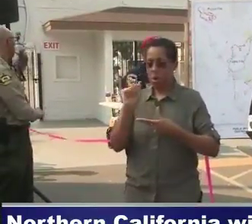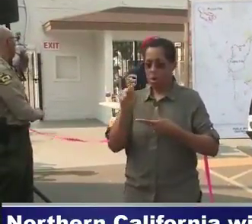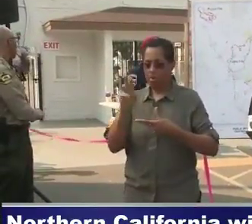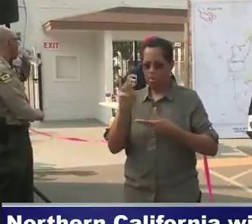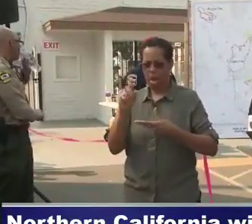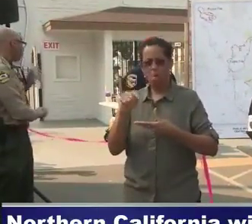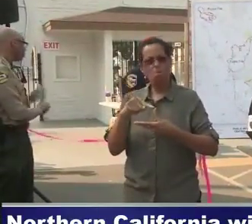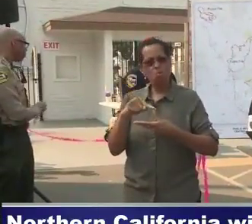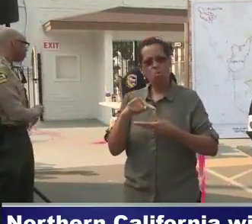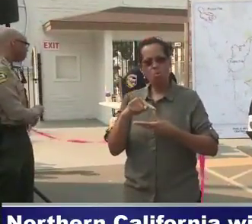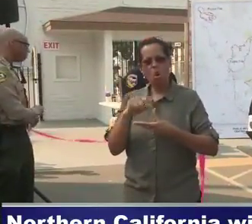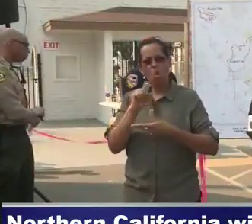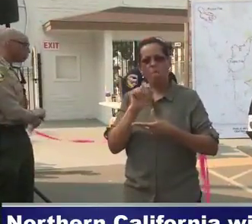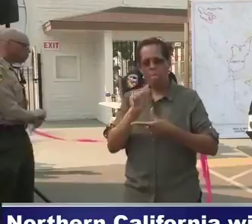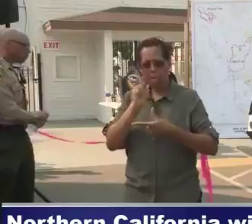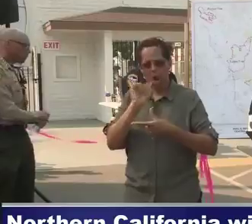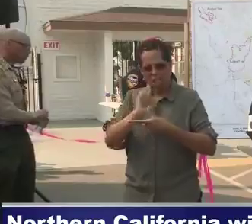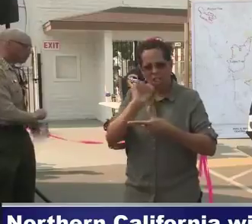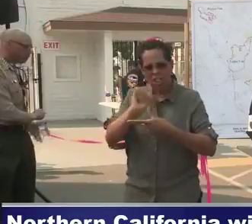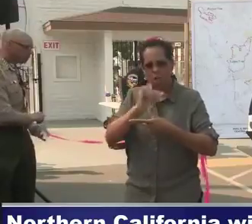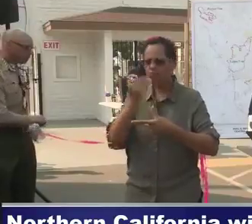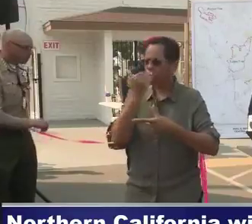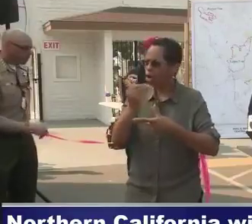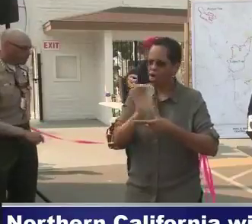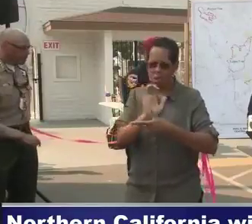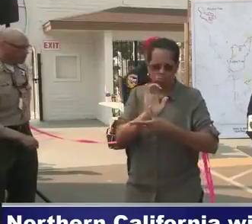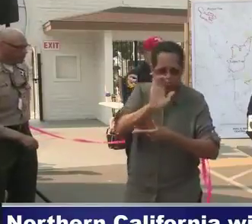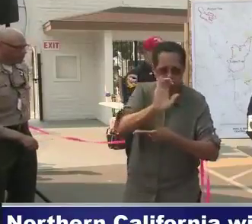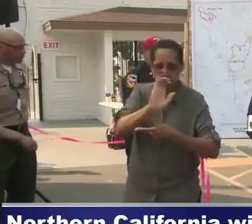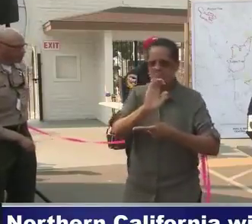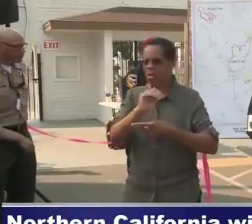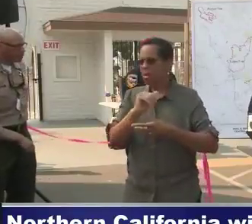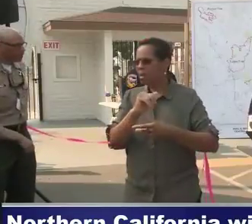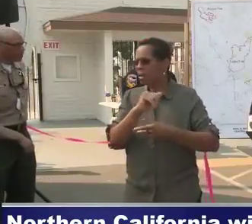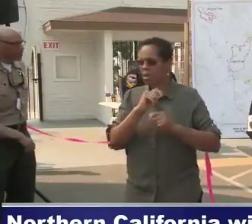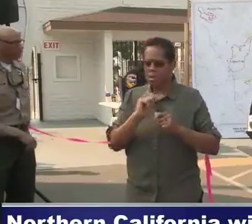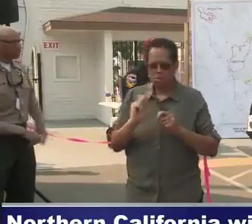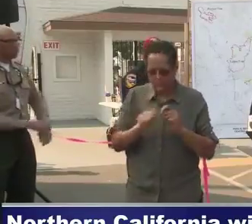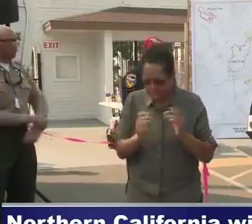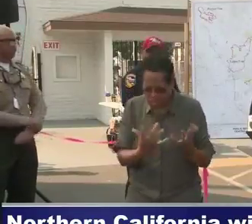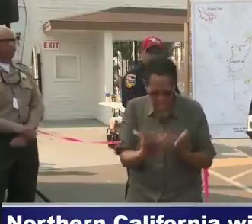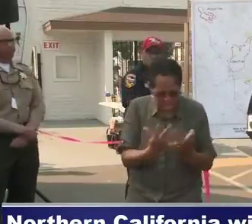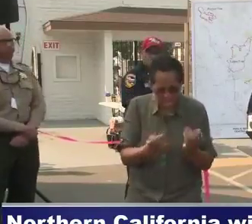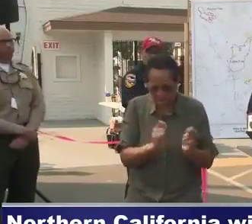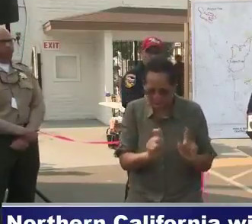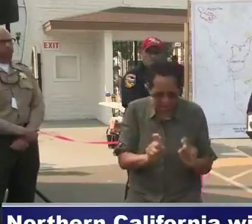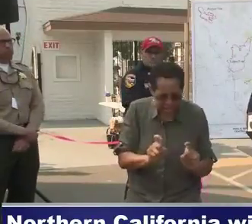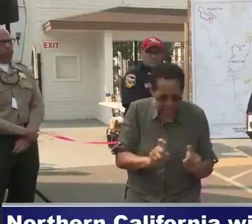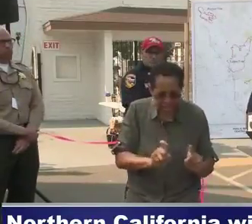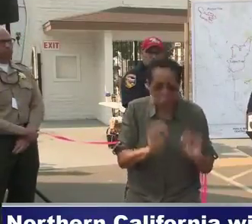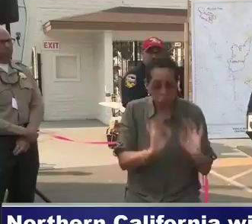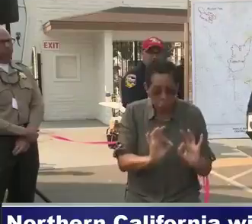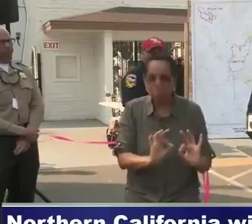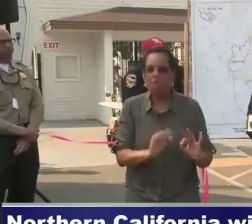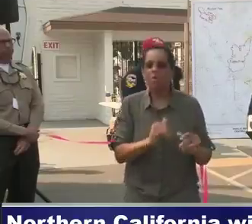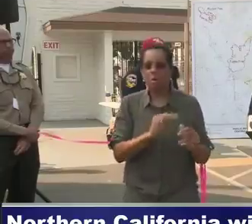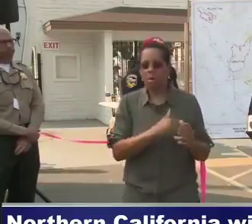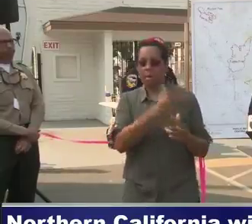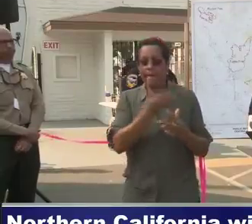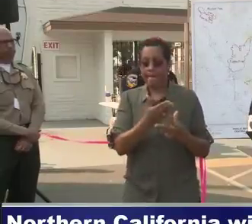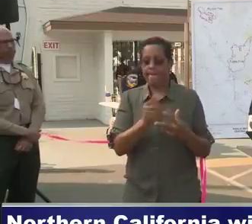around Oakmont with dozer line and backfiring. We feel it's very secure on the backside of Oakmont. Also, the Summerfield